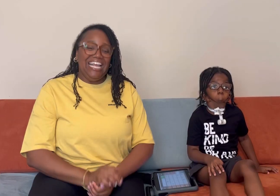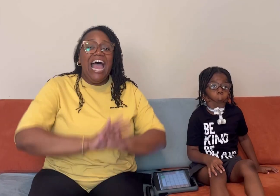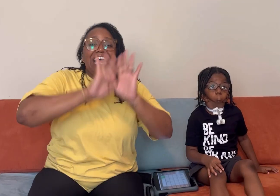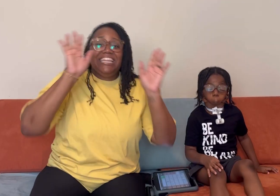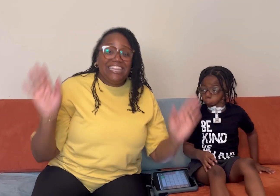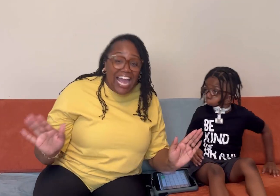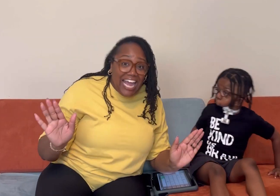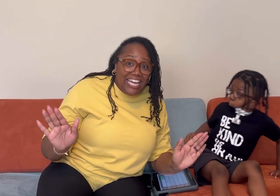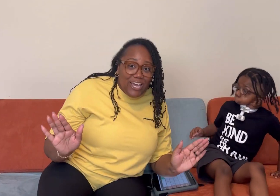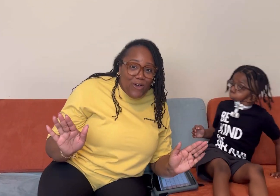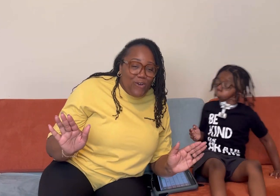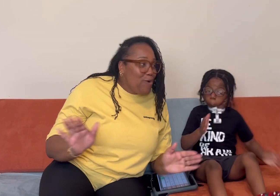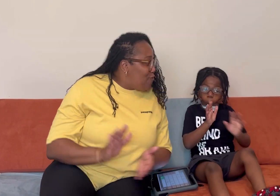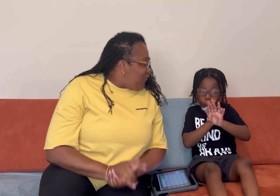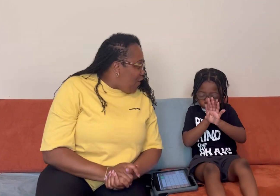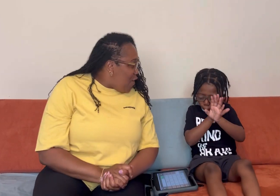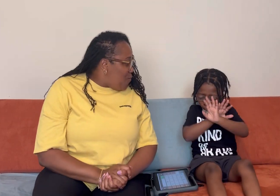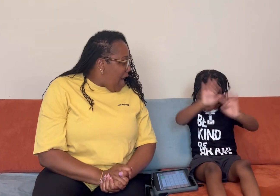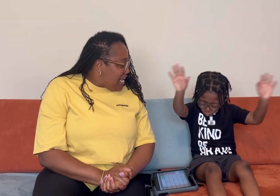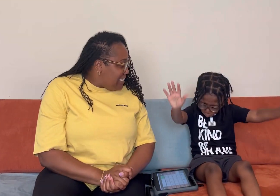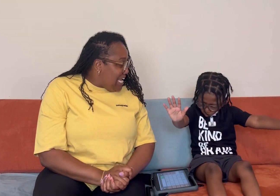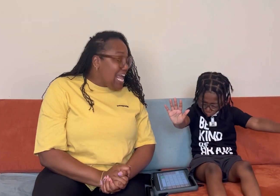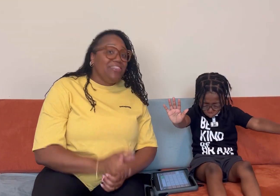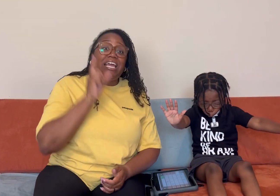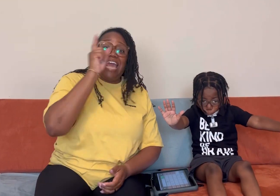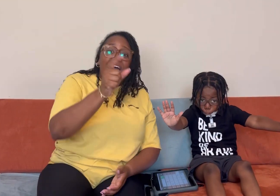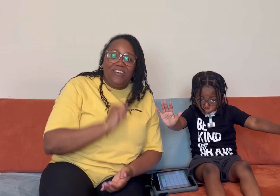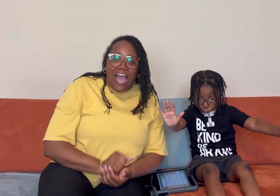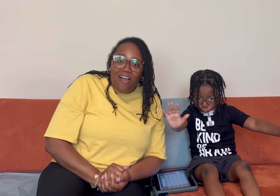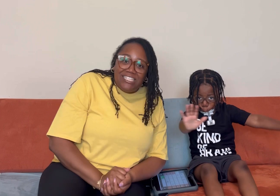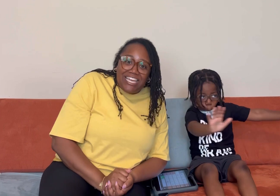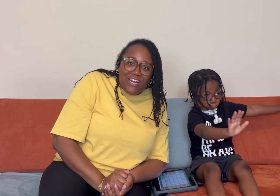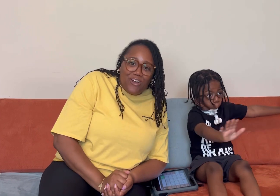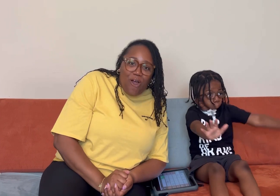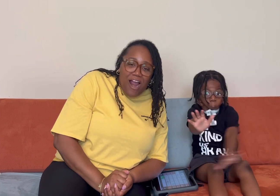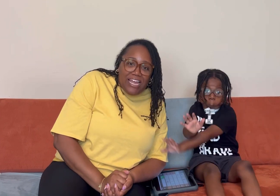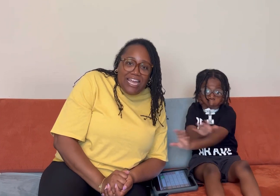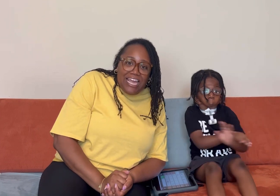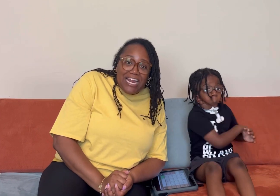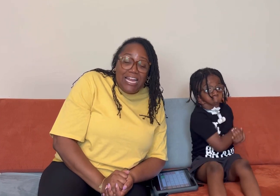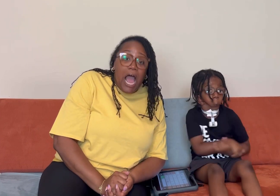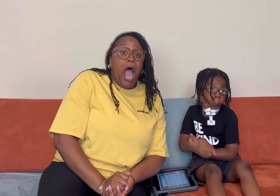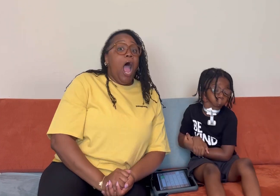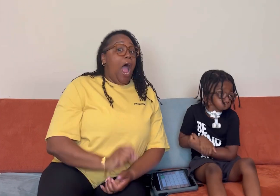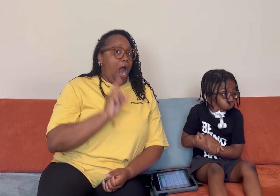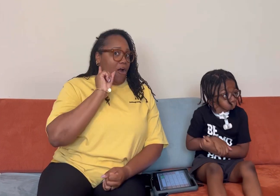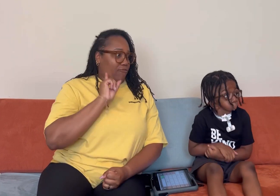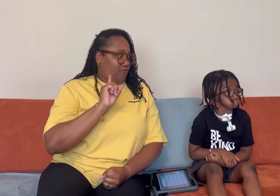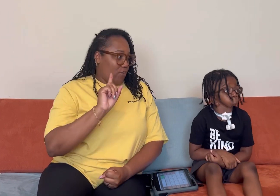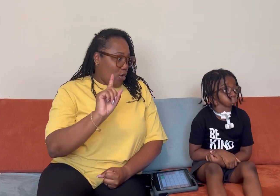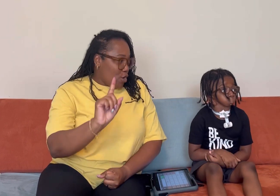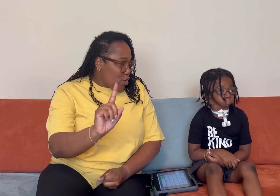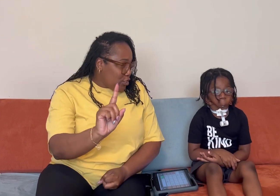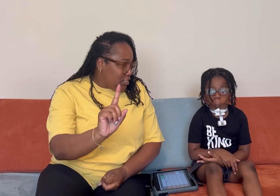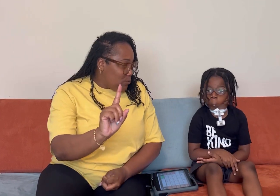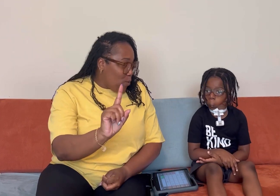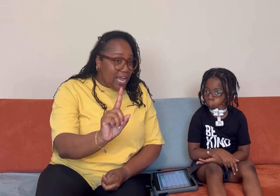Thank you for watching the countdown to kindergarten. Our first week